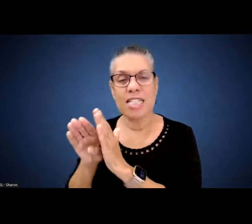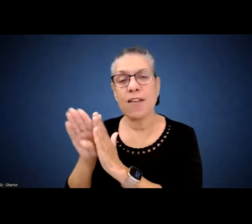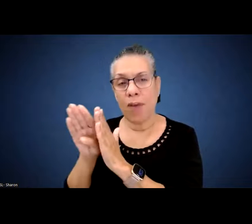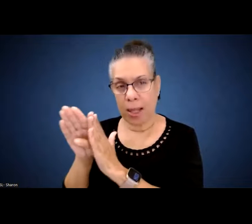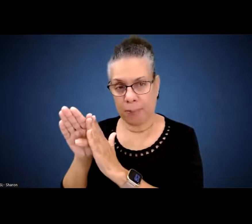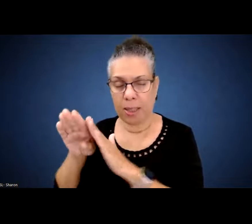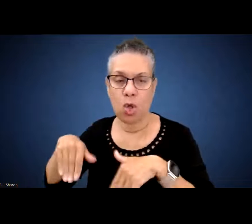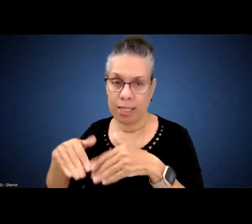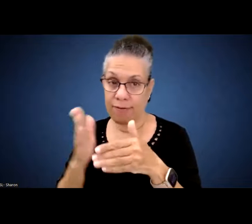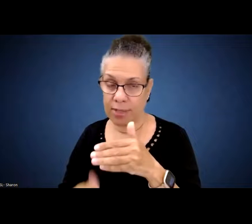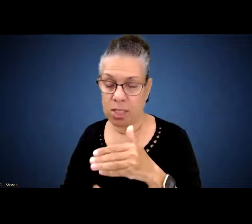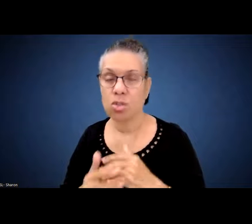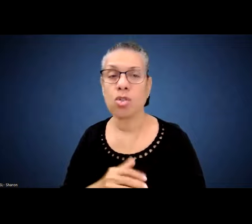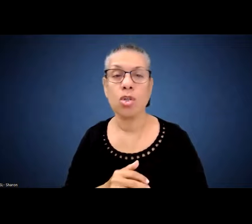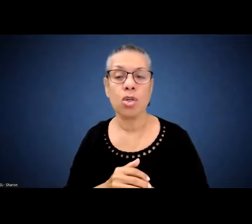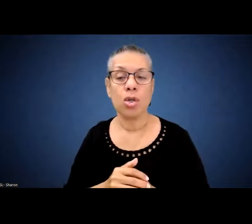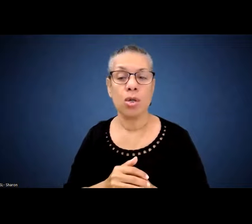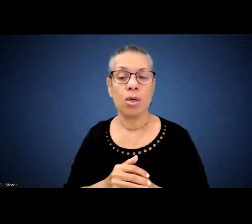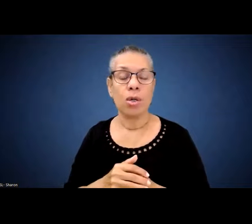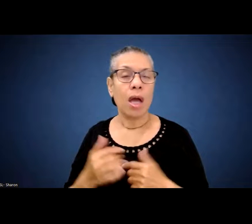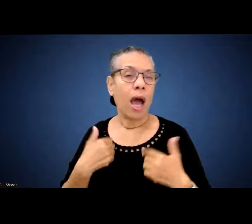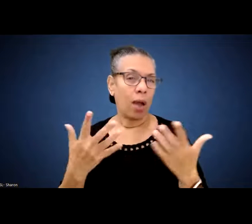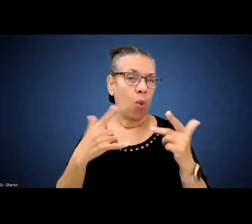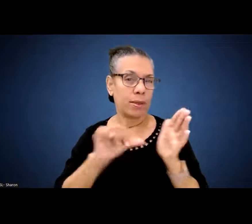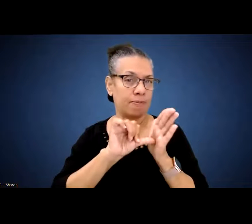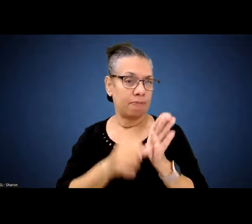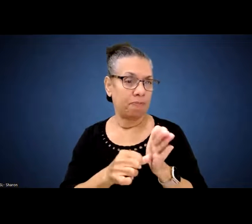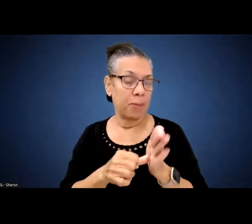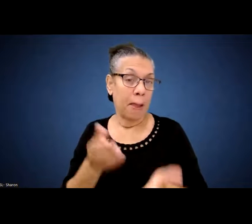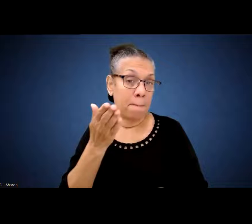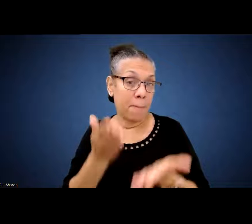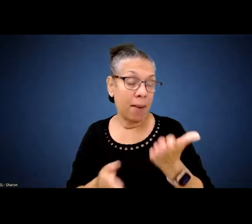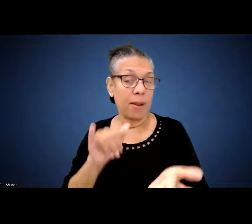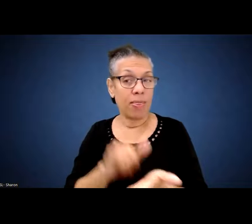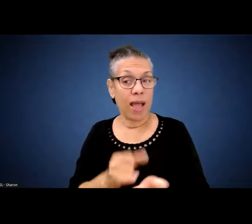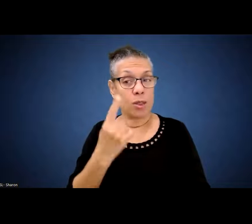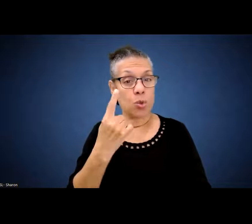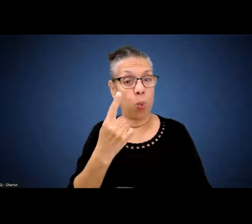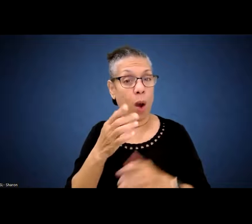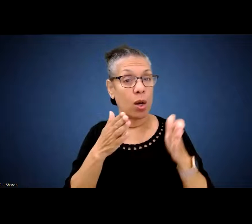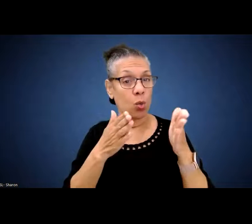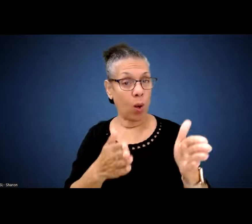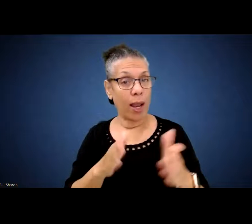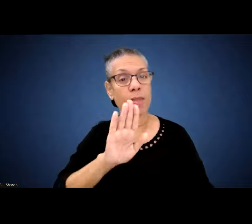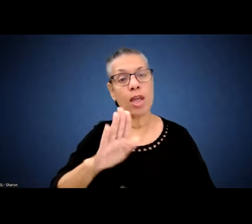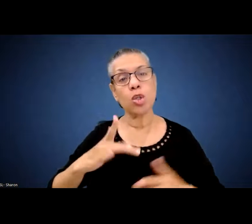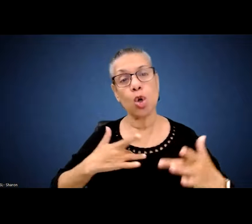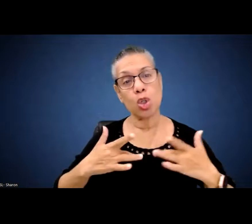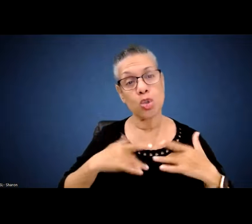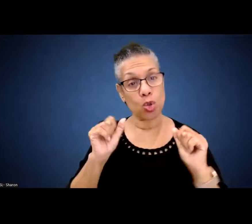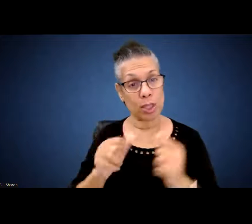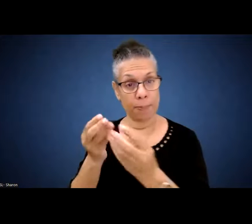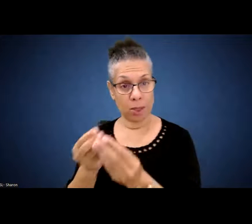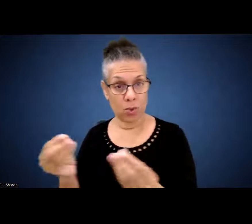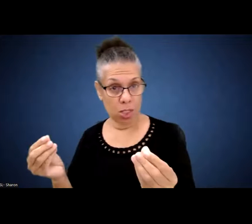Does that, I just want to highlight that as perhaps that is one way in which the issue you're raising can be addressed,